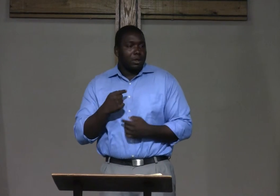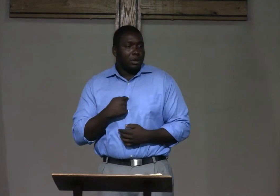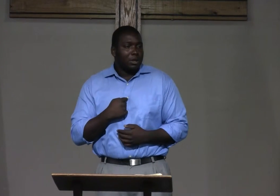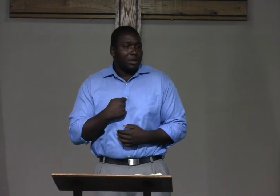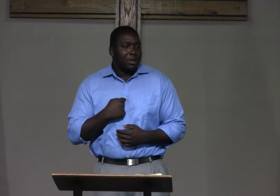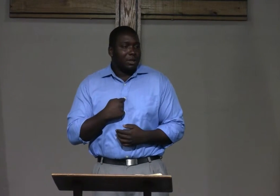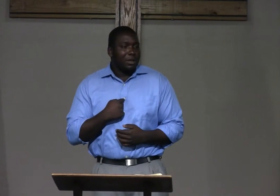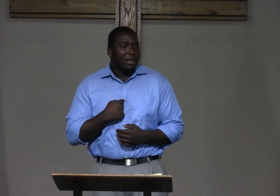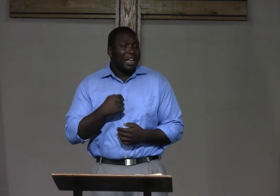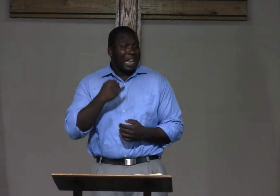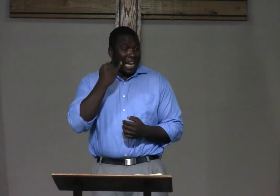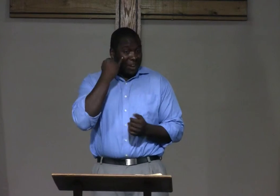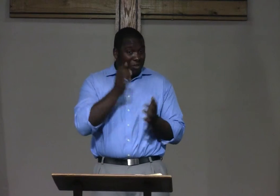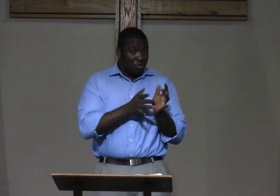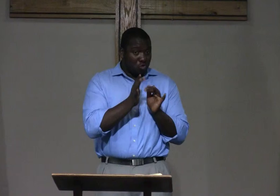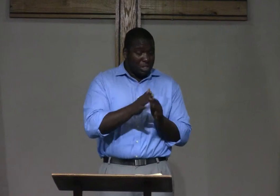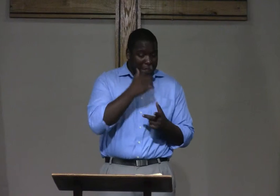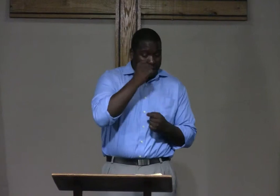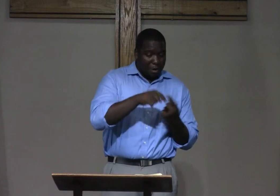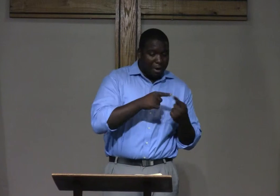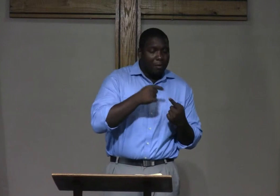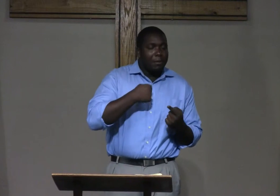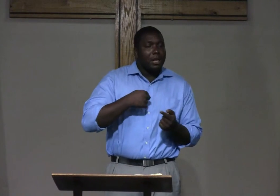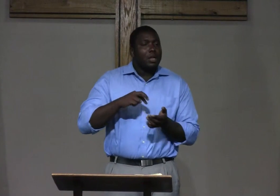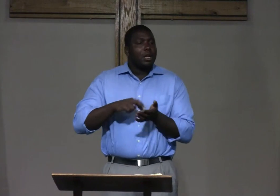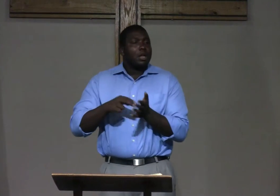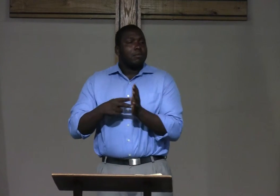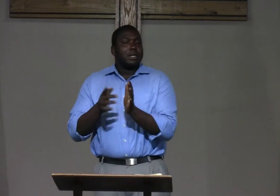And then they'll see that Christians really do care about them.